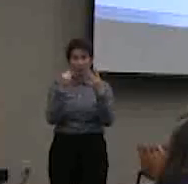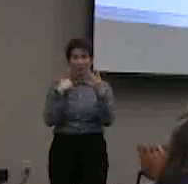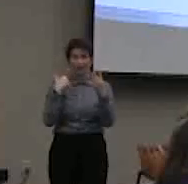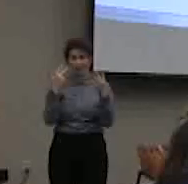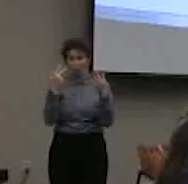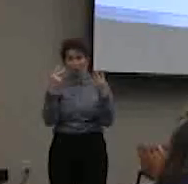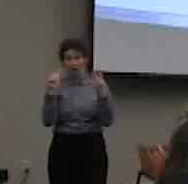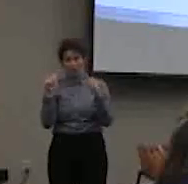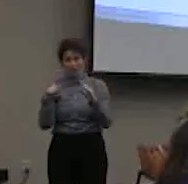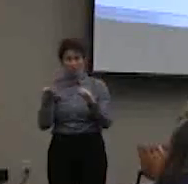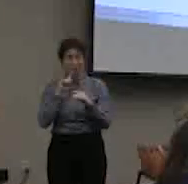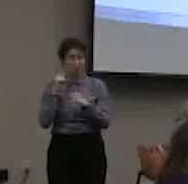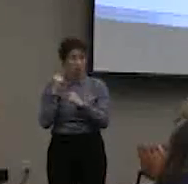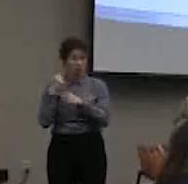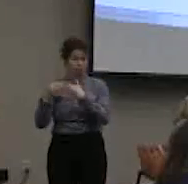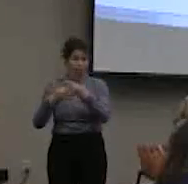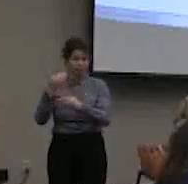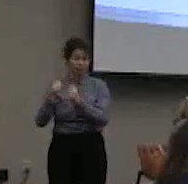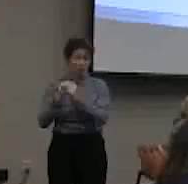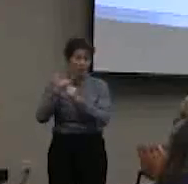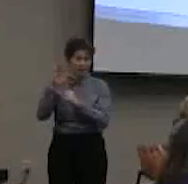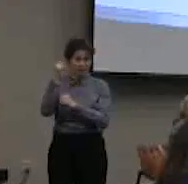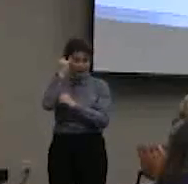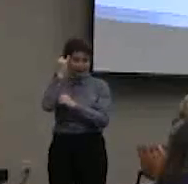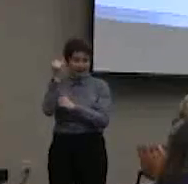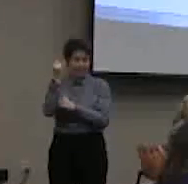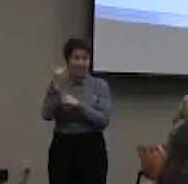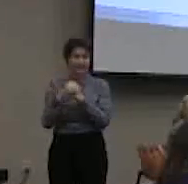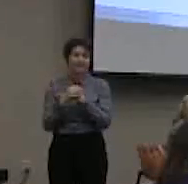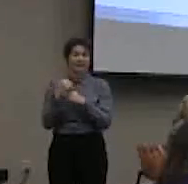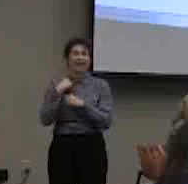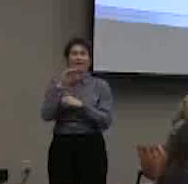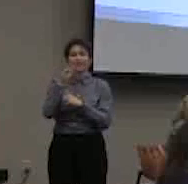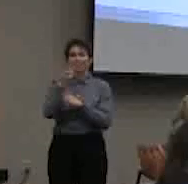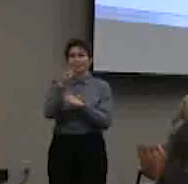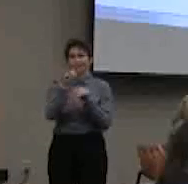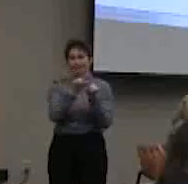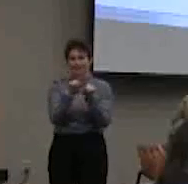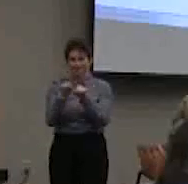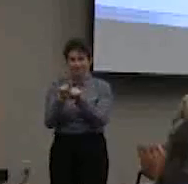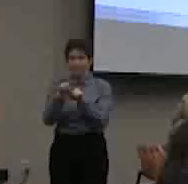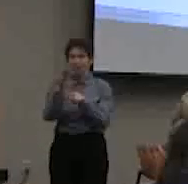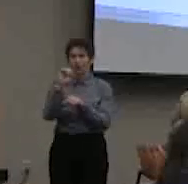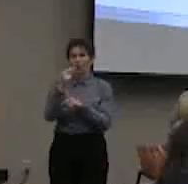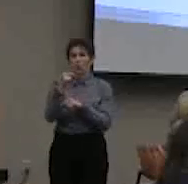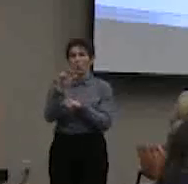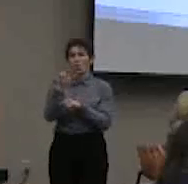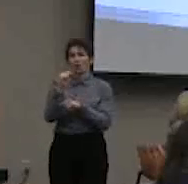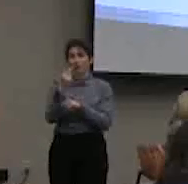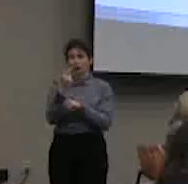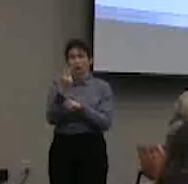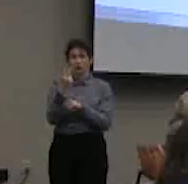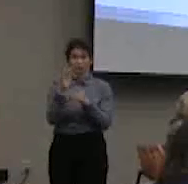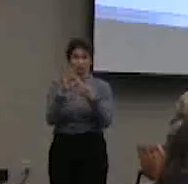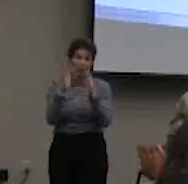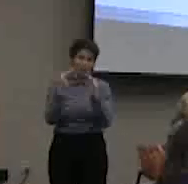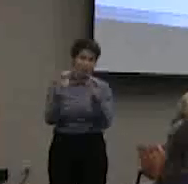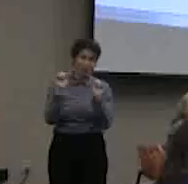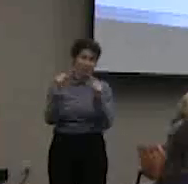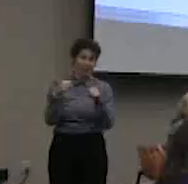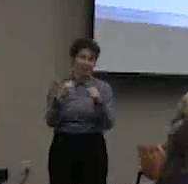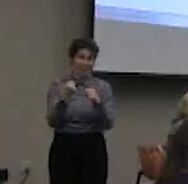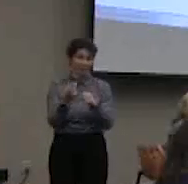underway with their ideas. We have the six additional Cohort 2 networks, so hopefully we can come back to you with